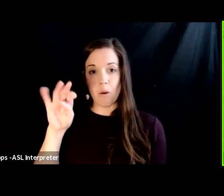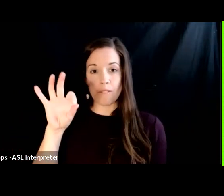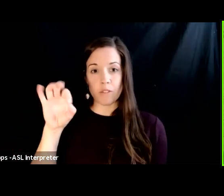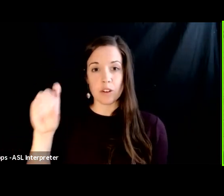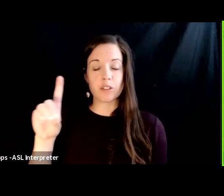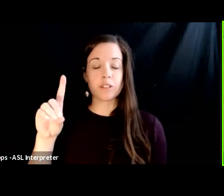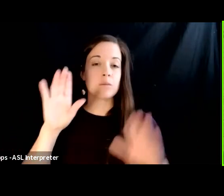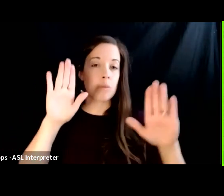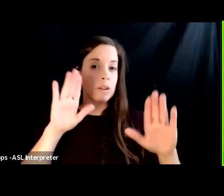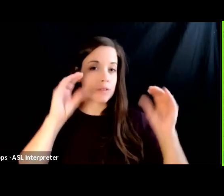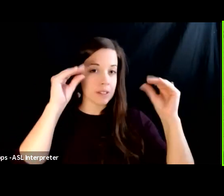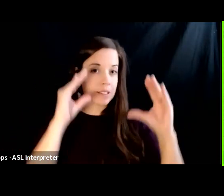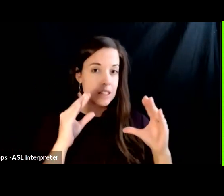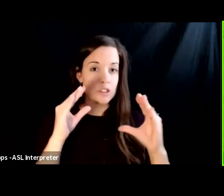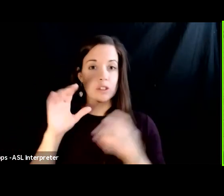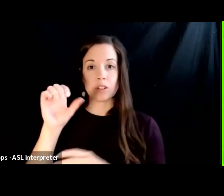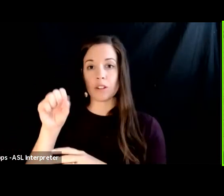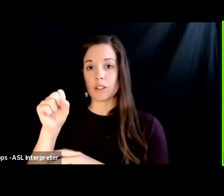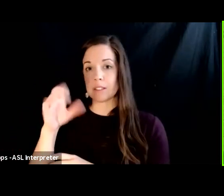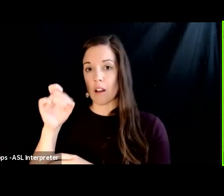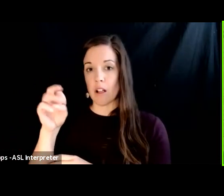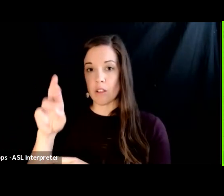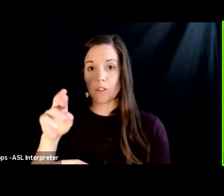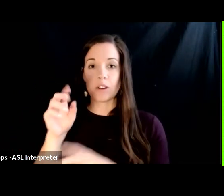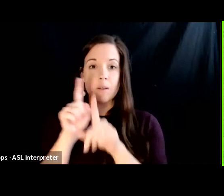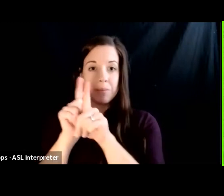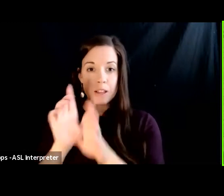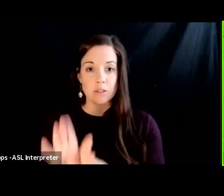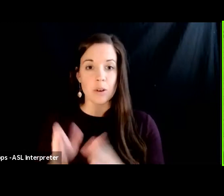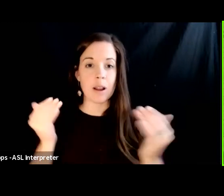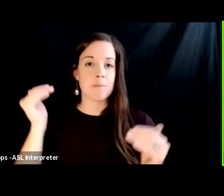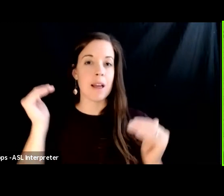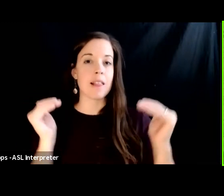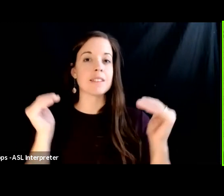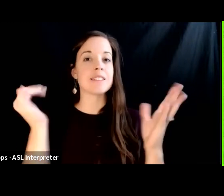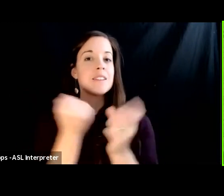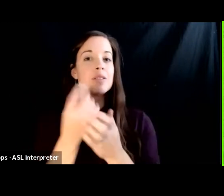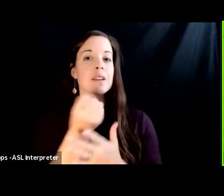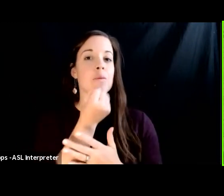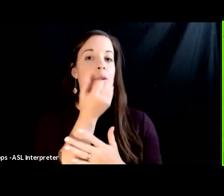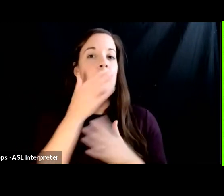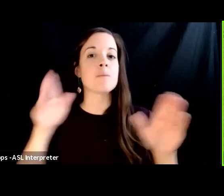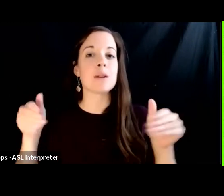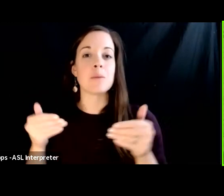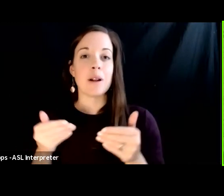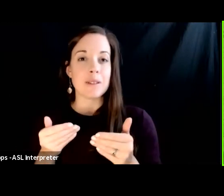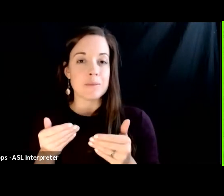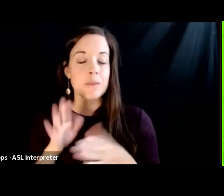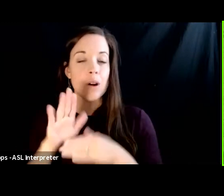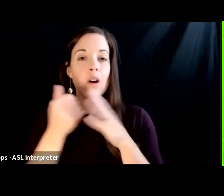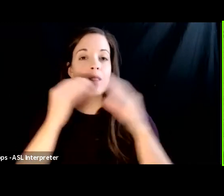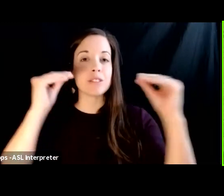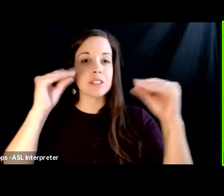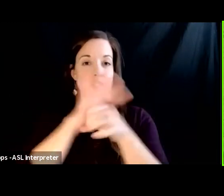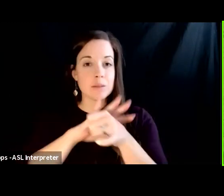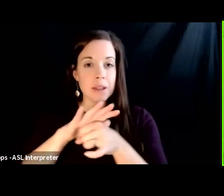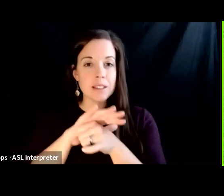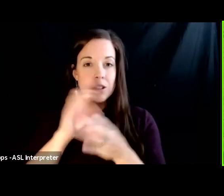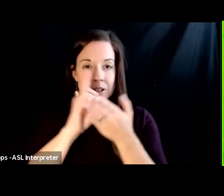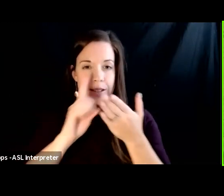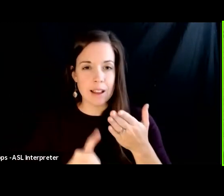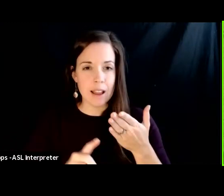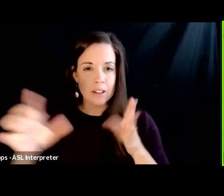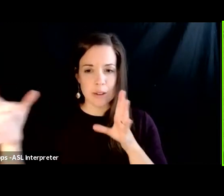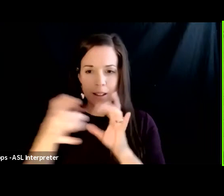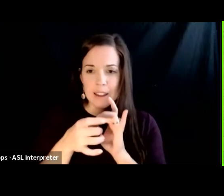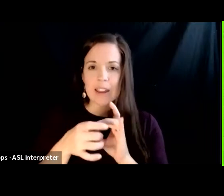and mentor who balances intellectual challenges with warmth and welcome. All of her teaching spaces are designed to engage students in